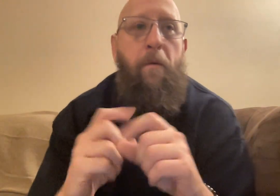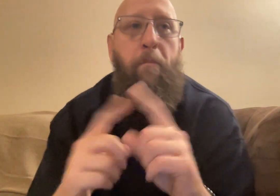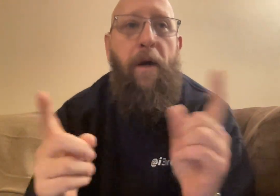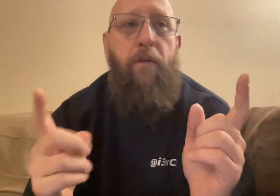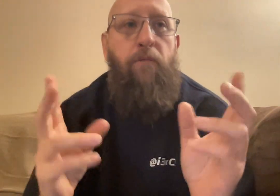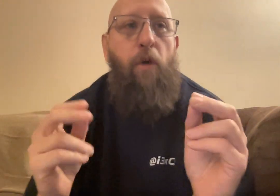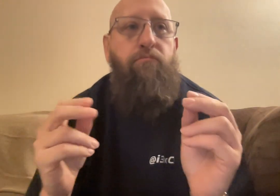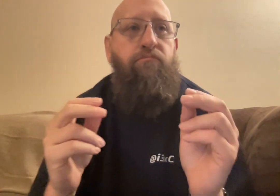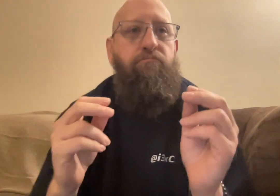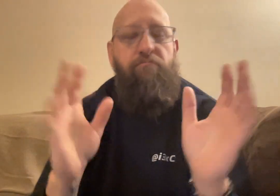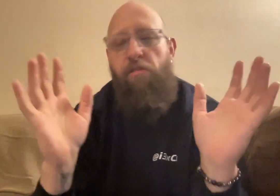But no.